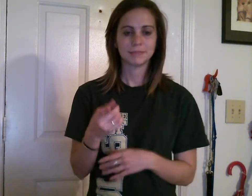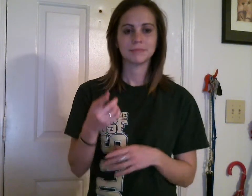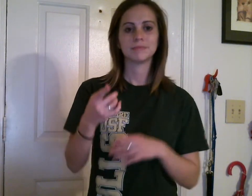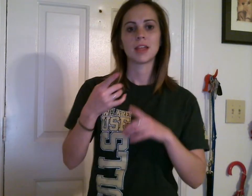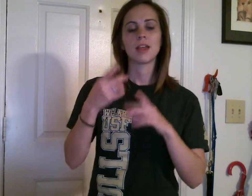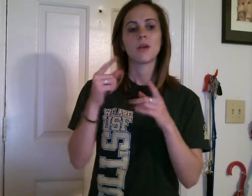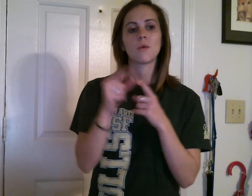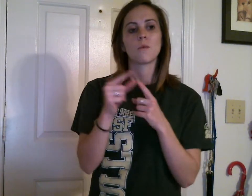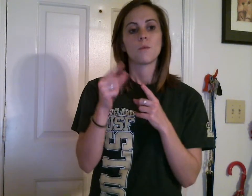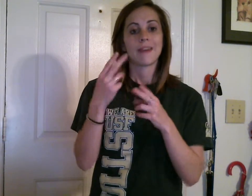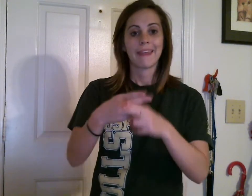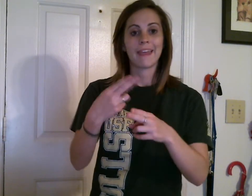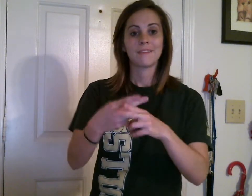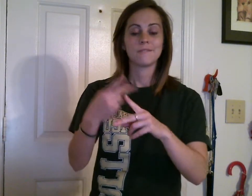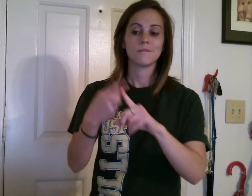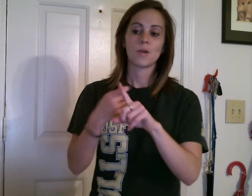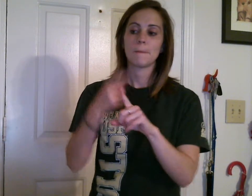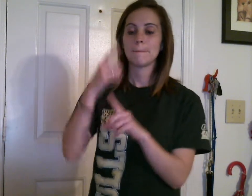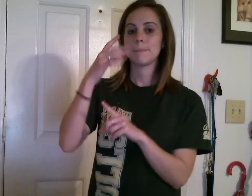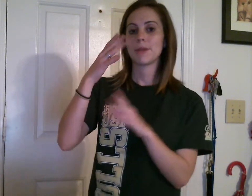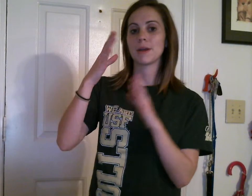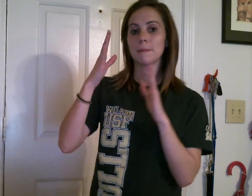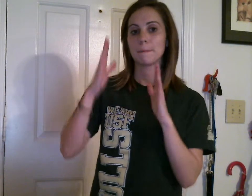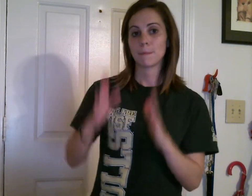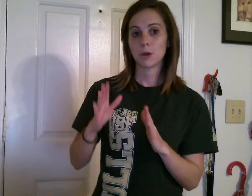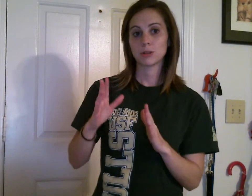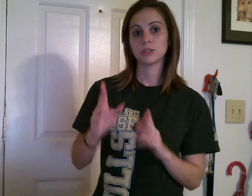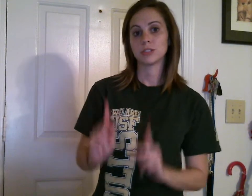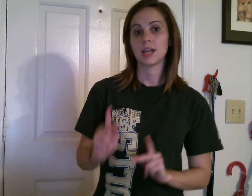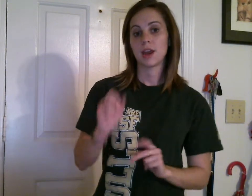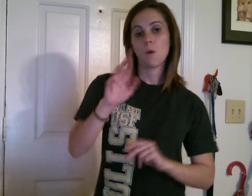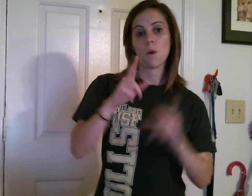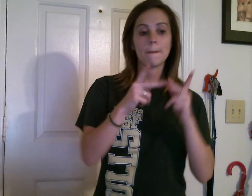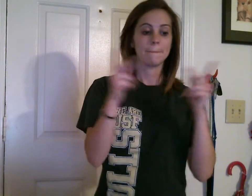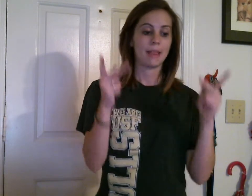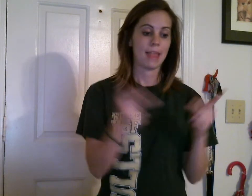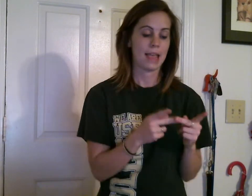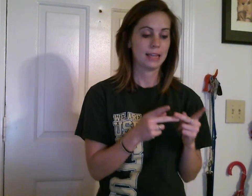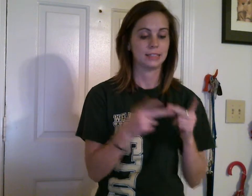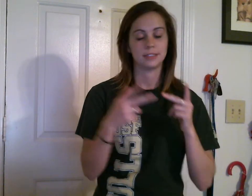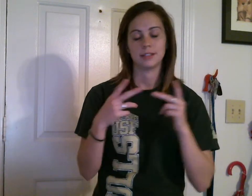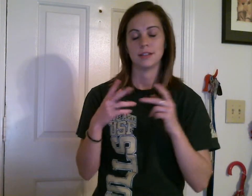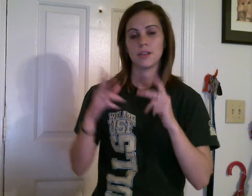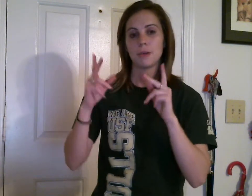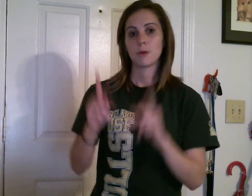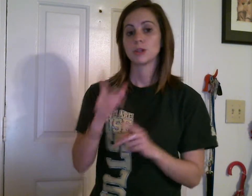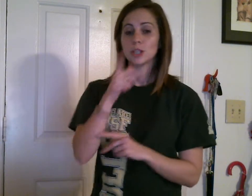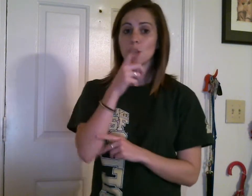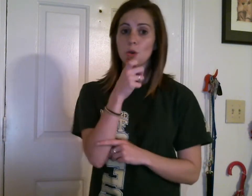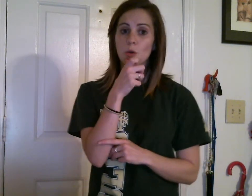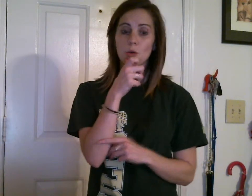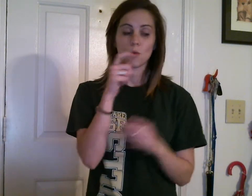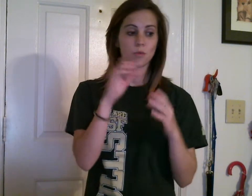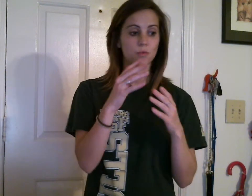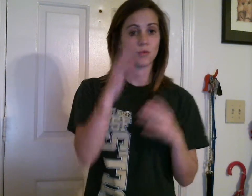it's usually the person that first discovered it or the place it was invented or identified. So somebody give me an eponym. I'll